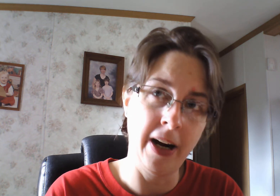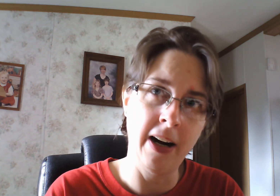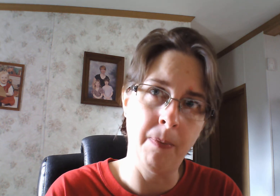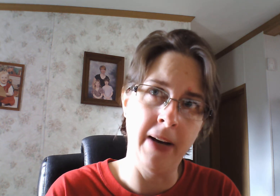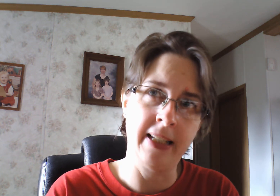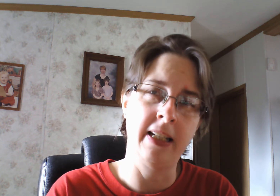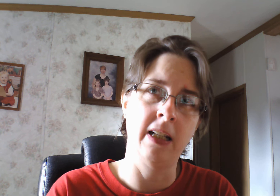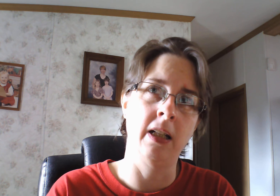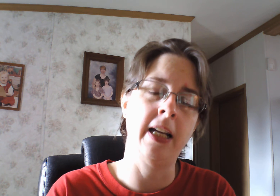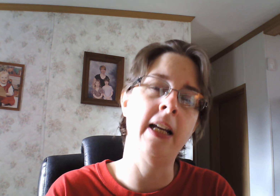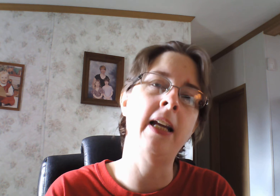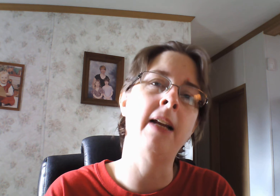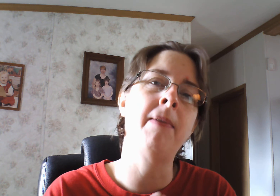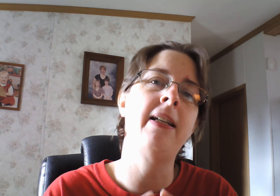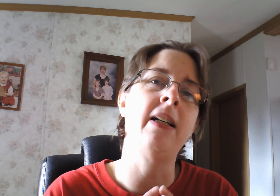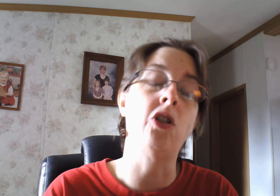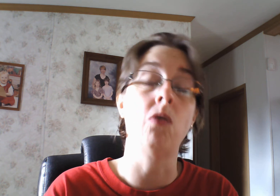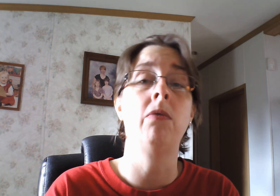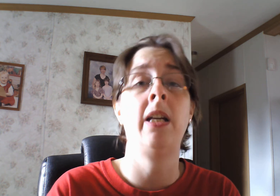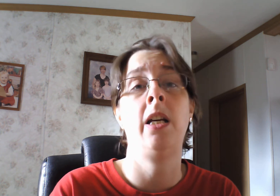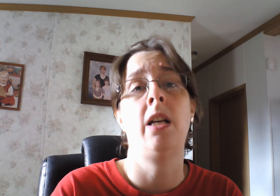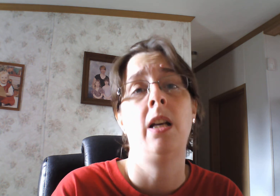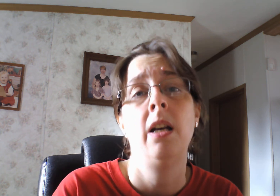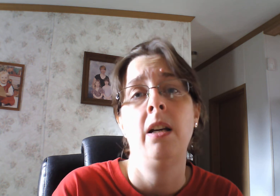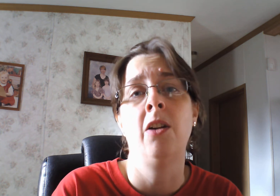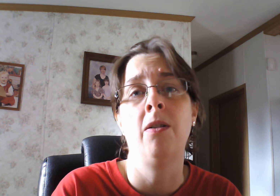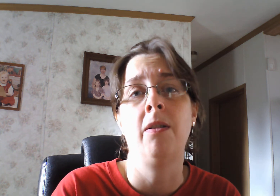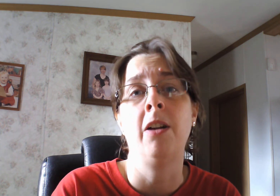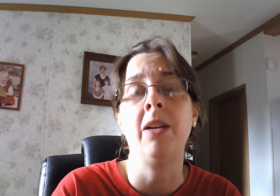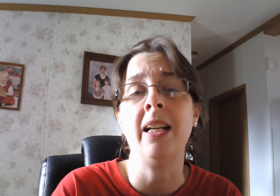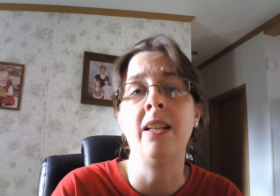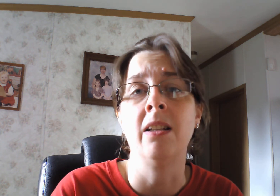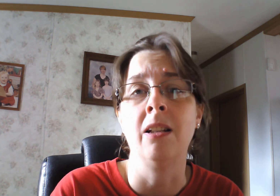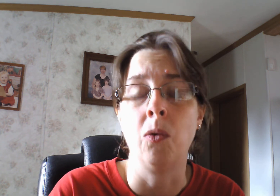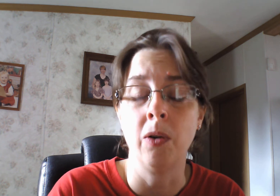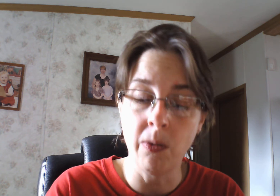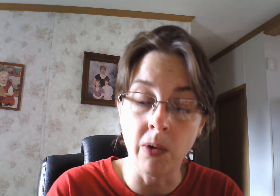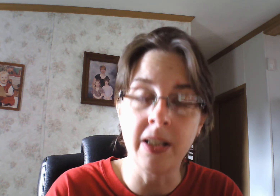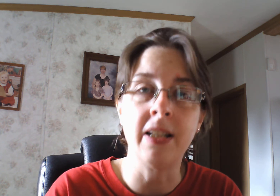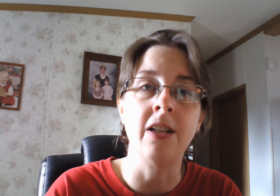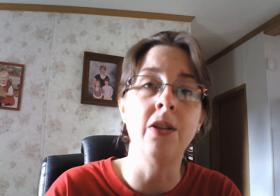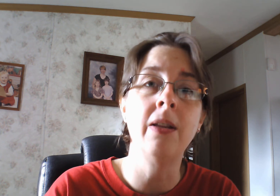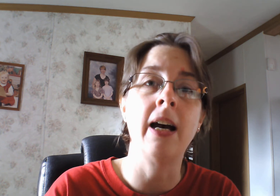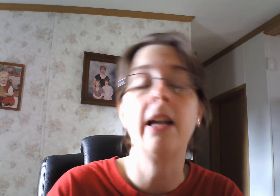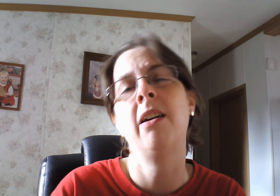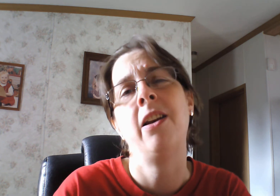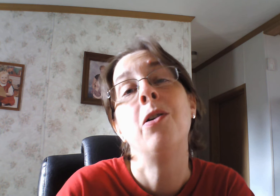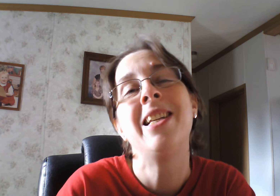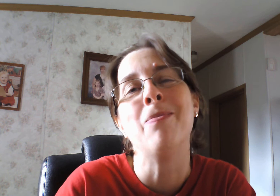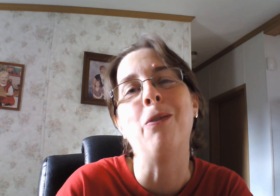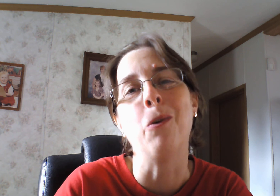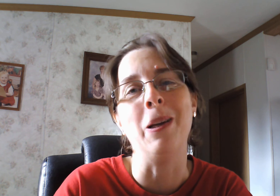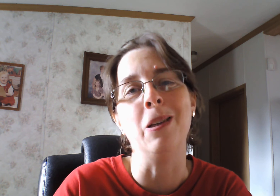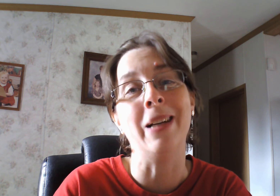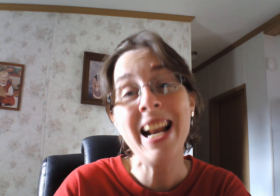prayer necessarily, and I'm not saying don't take your needs to the Lord. He wants us to do that. He already knows them before we do it